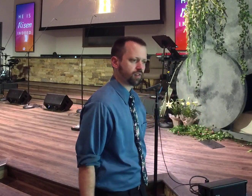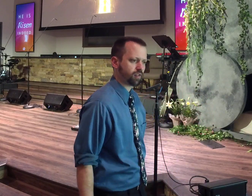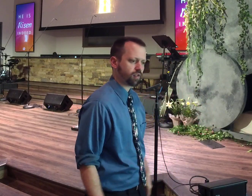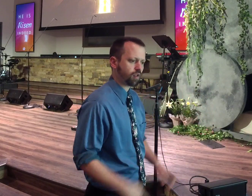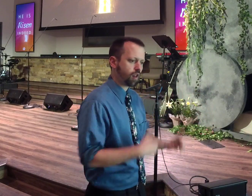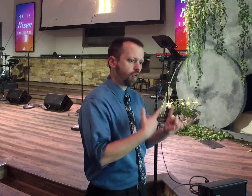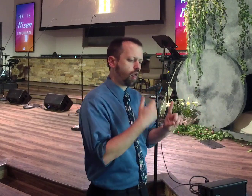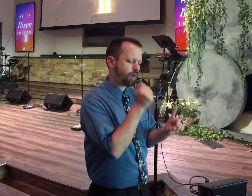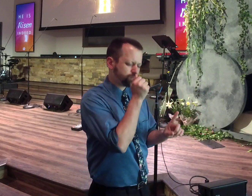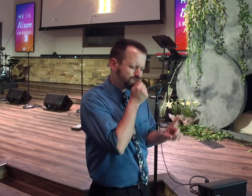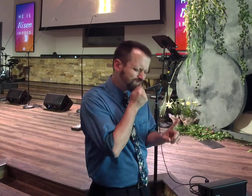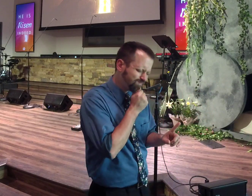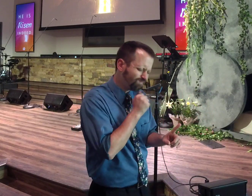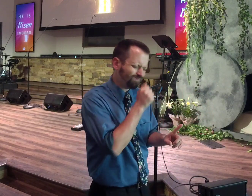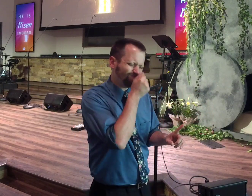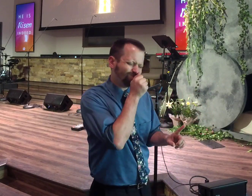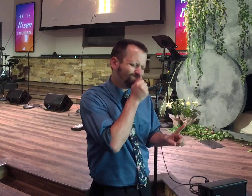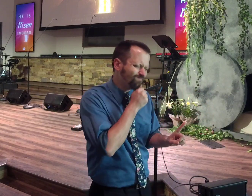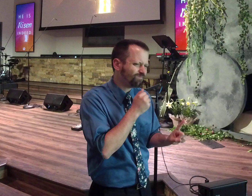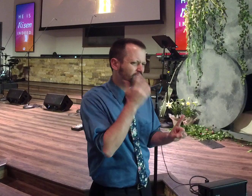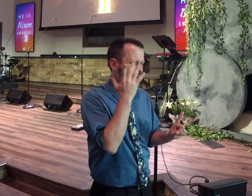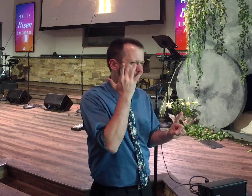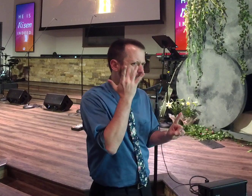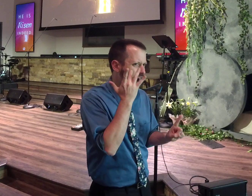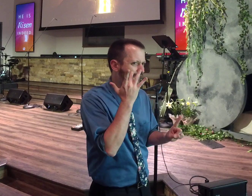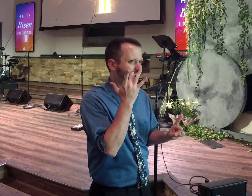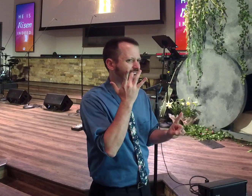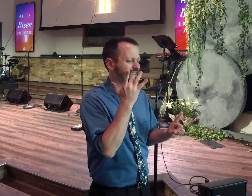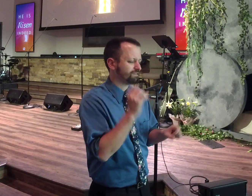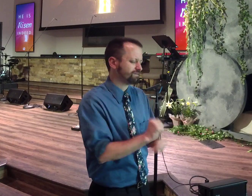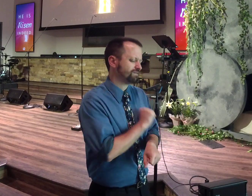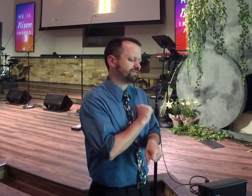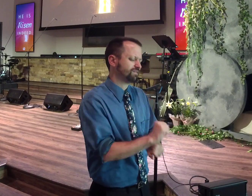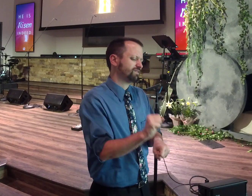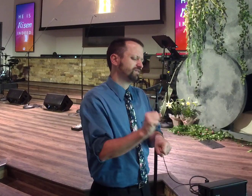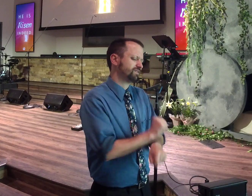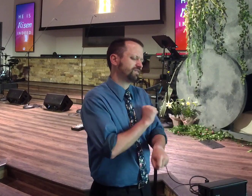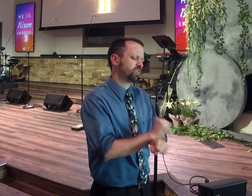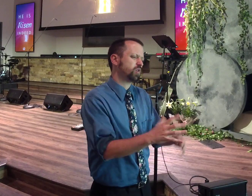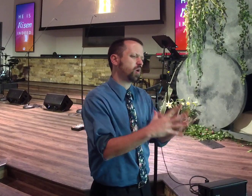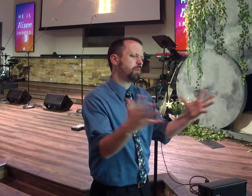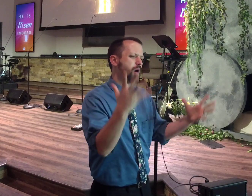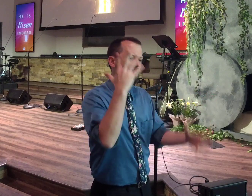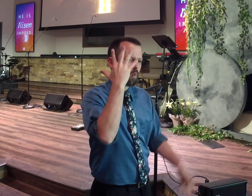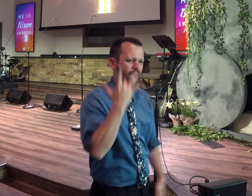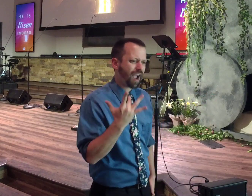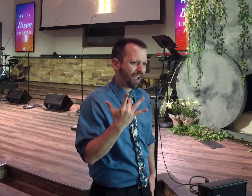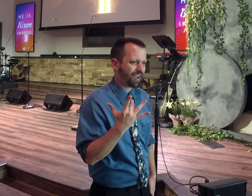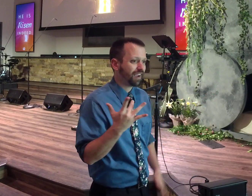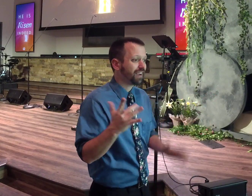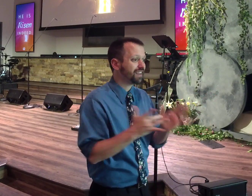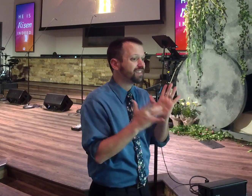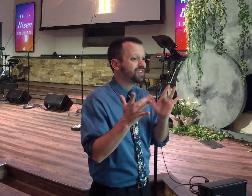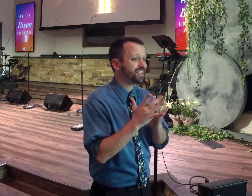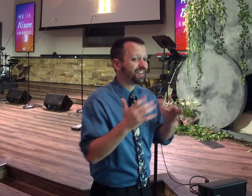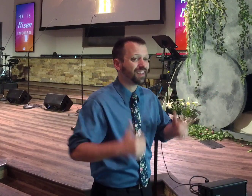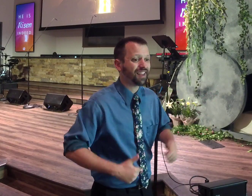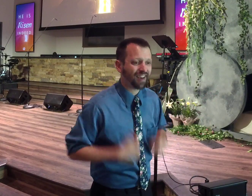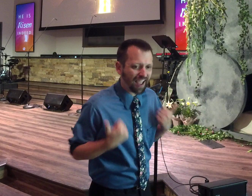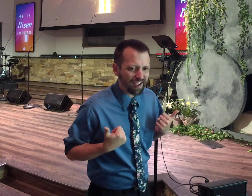all these things? Why would Paul labor more abundantly than them all? It was because Christ was